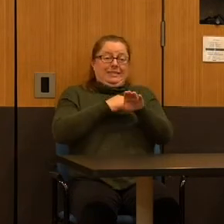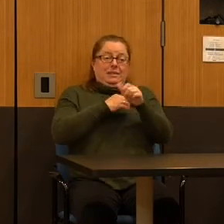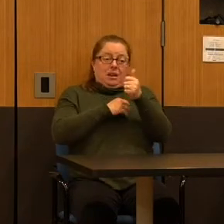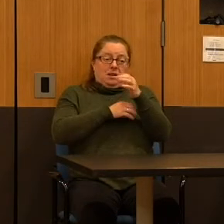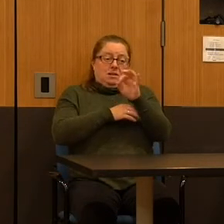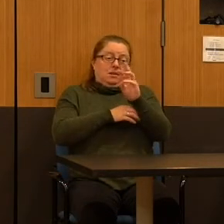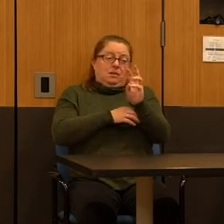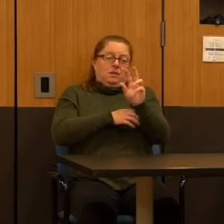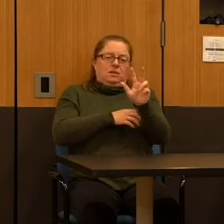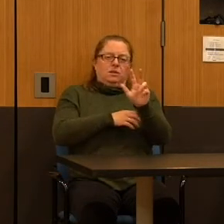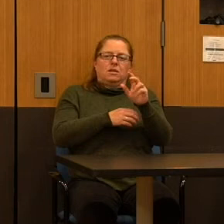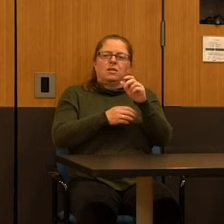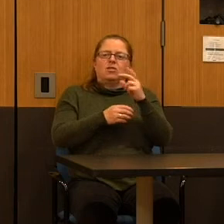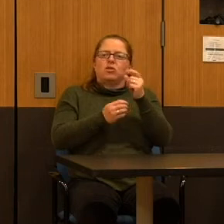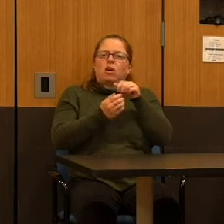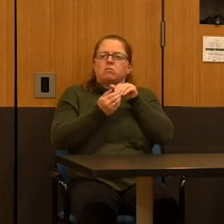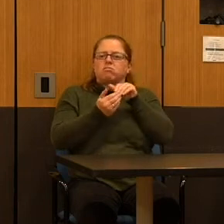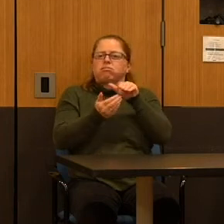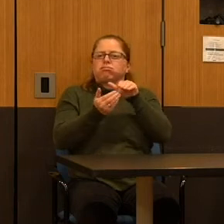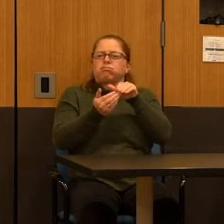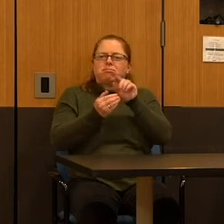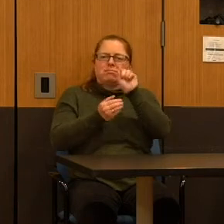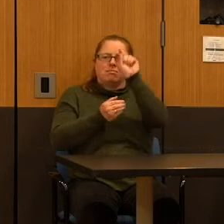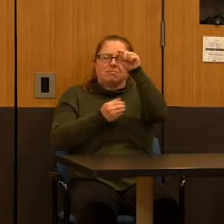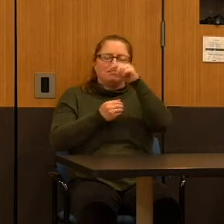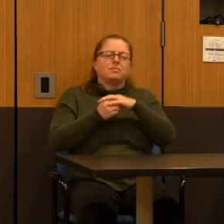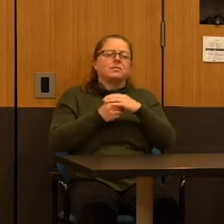joined by about a dozen students.